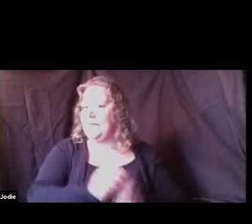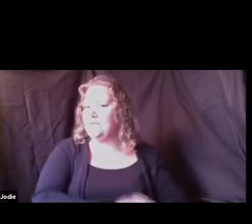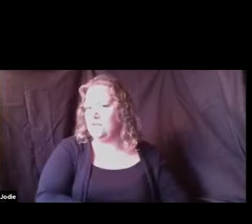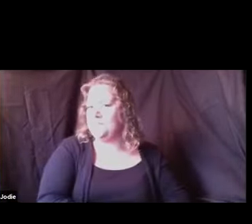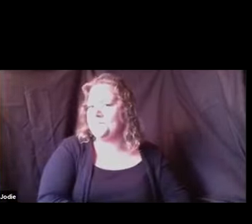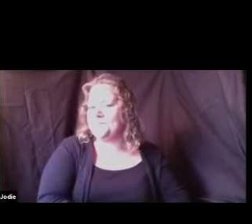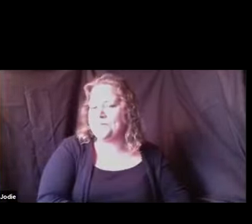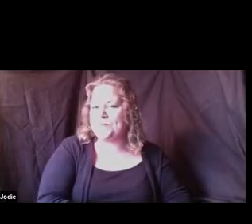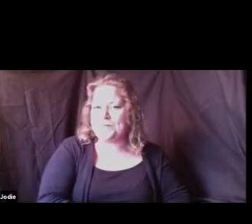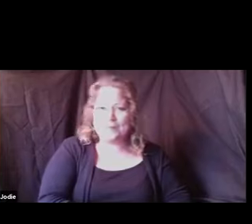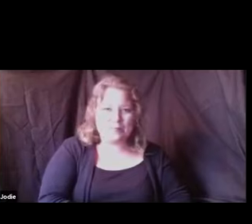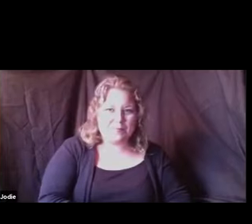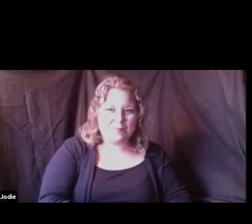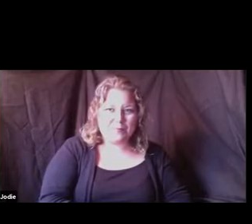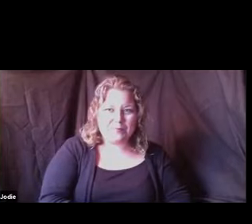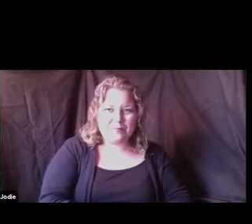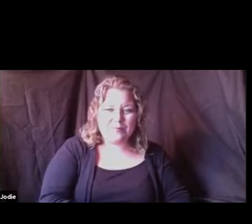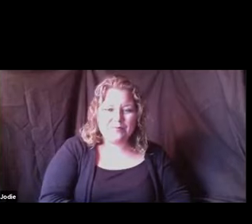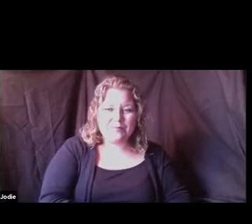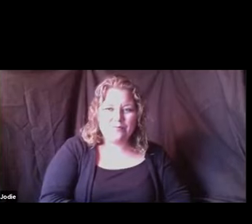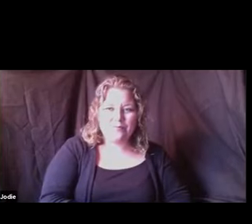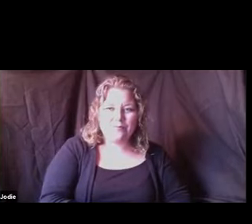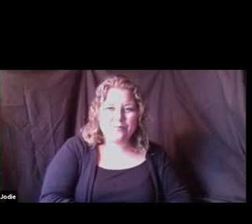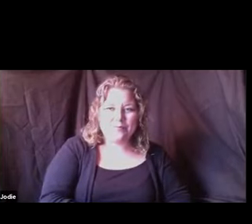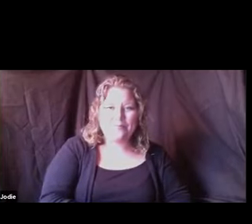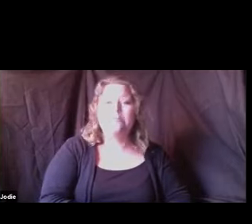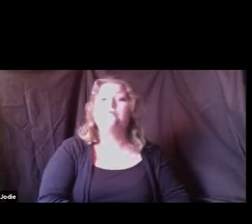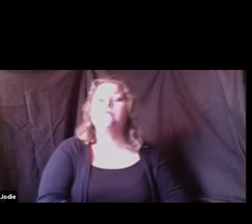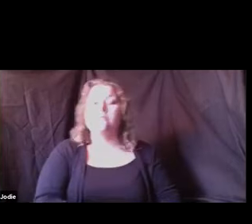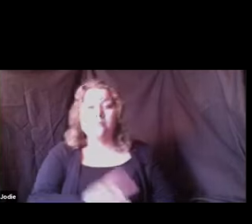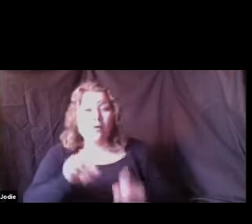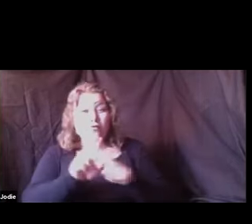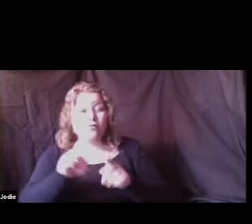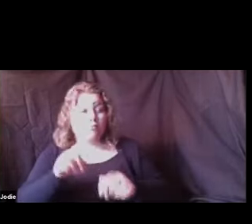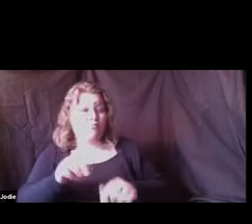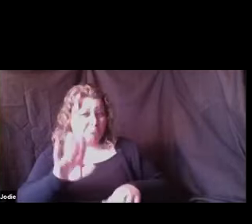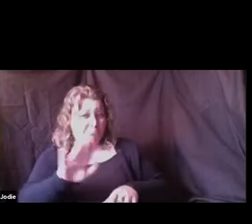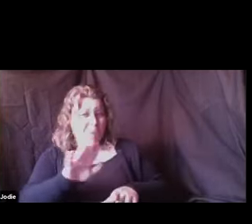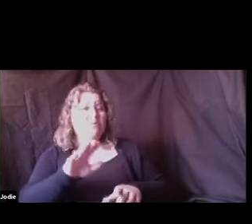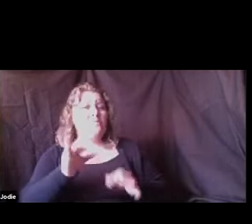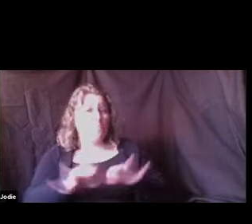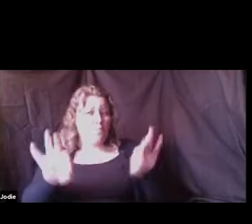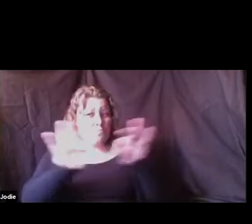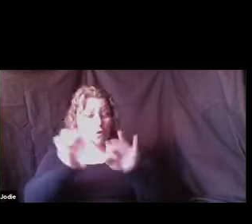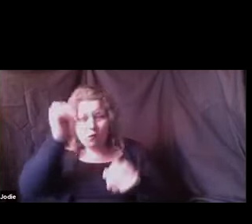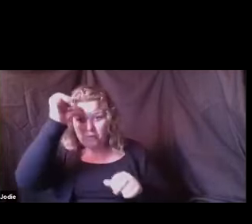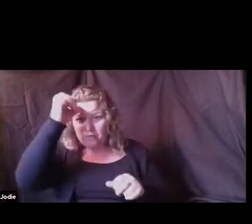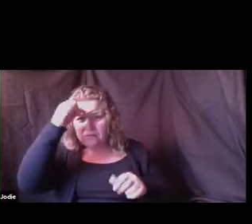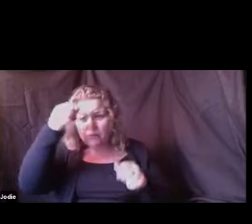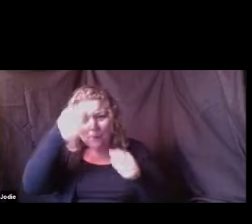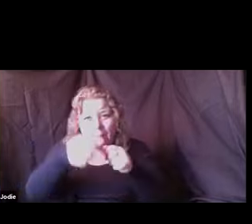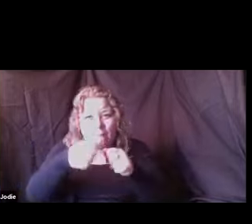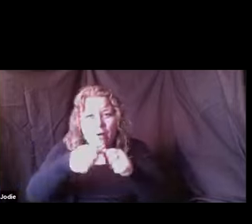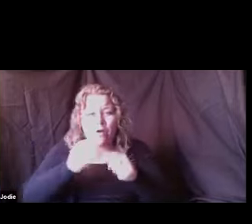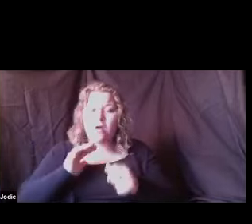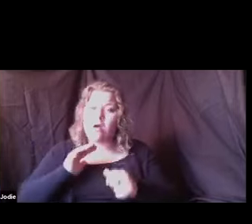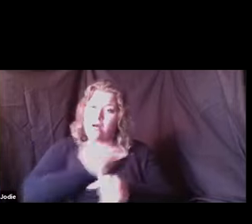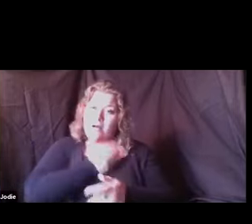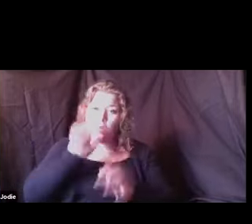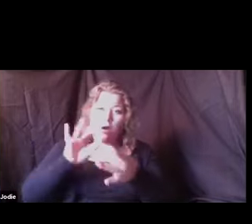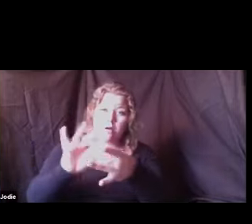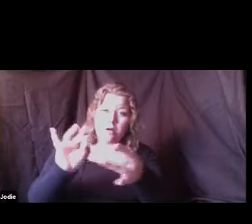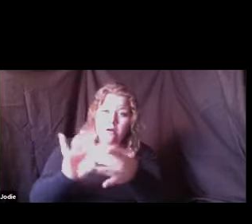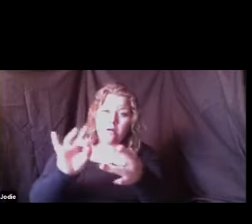I think also just to remember that these are all recommendations and advisements. There is